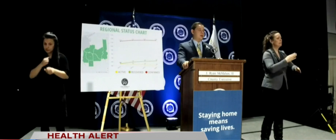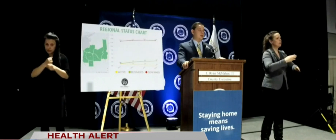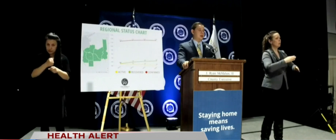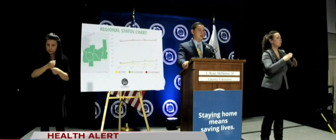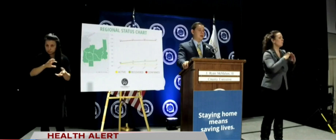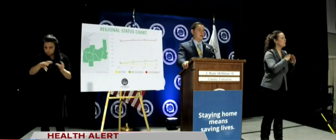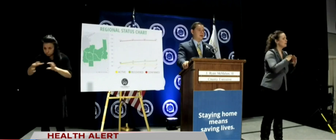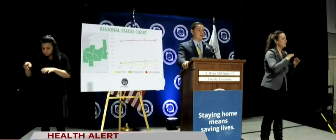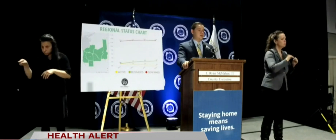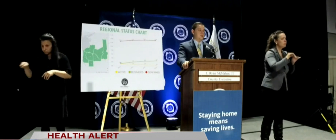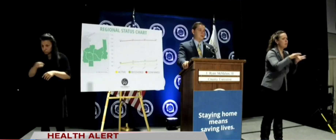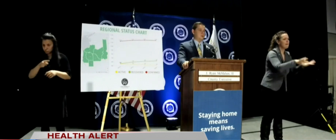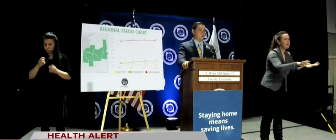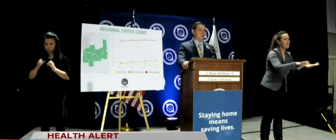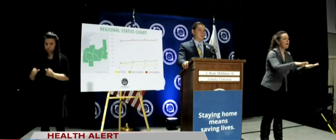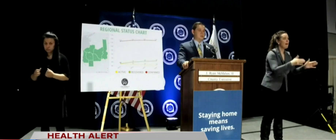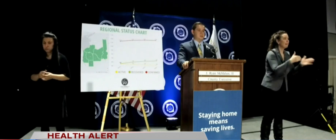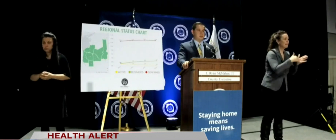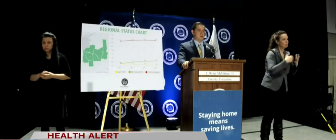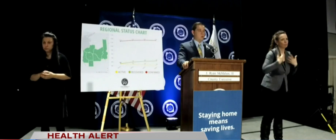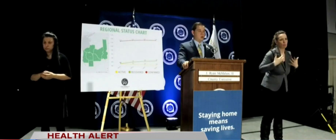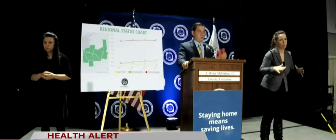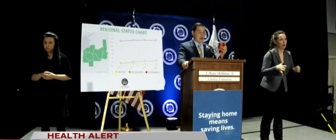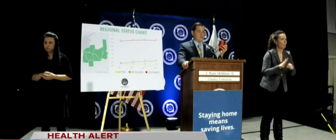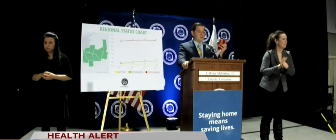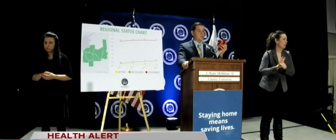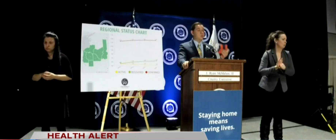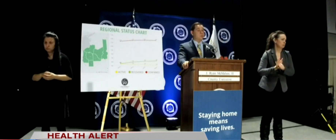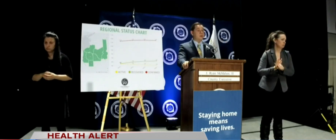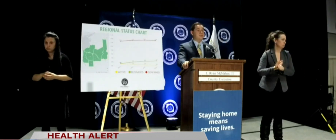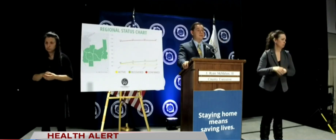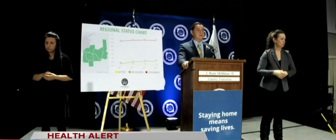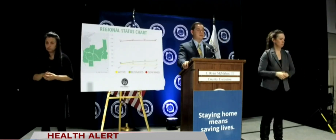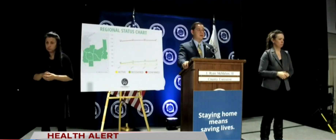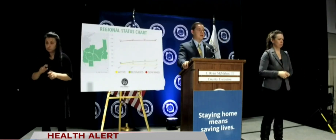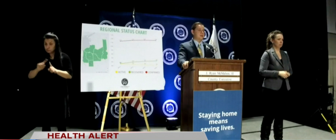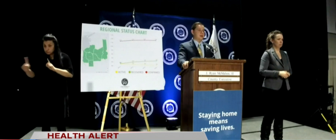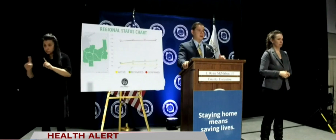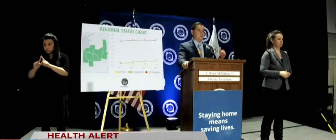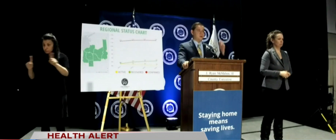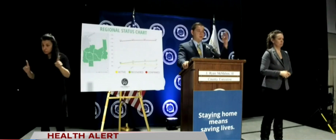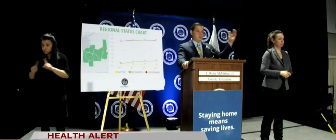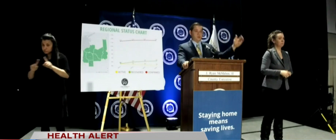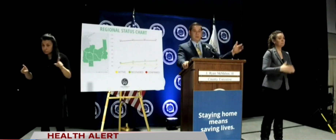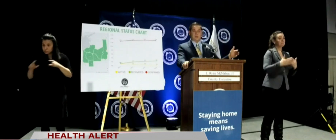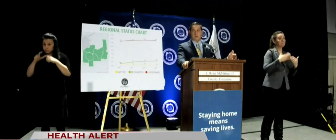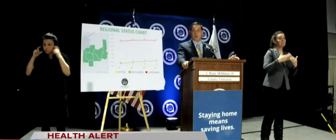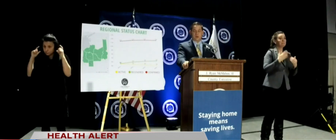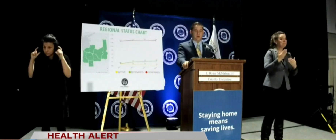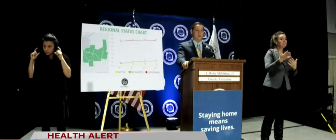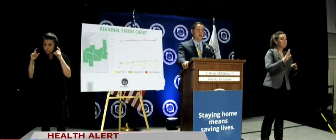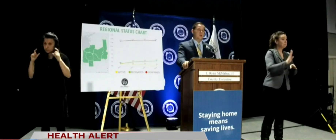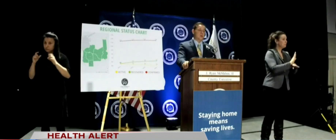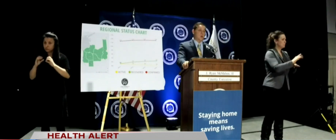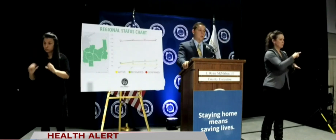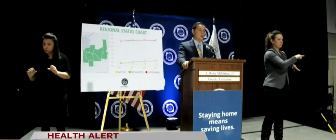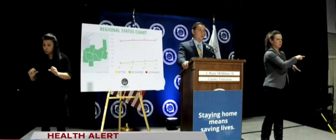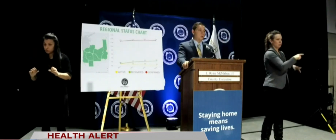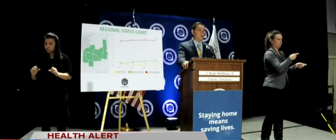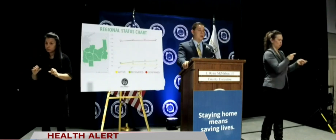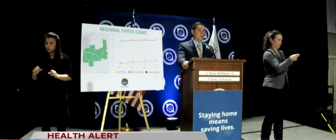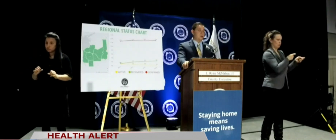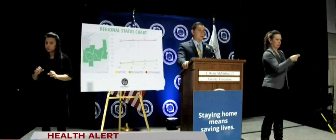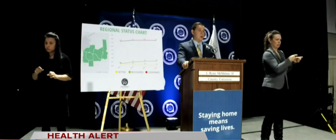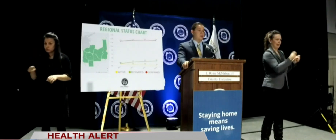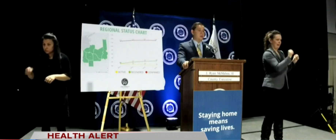to regulate social distancing and wearing masks with businesses than it is with individuals on the street. So there will